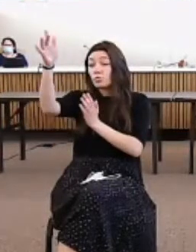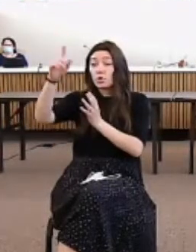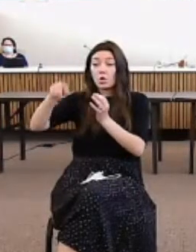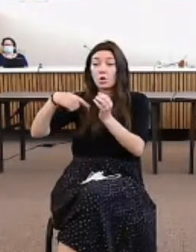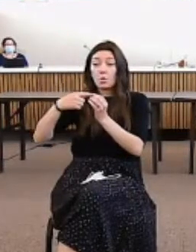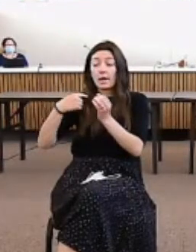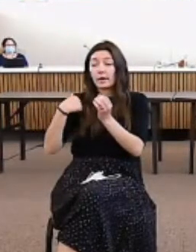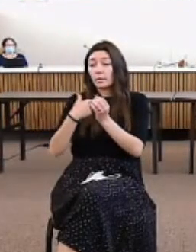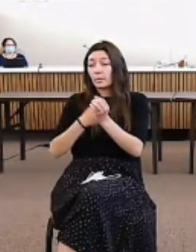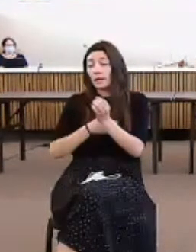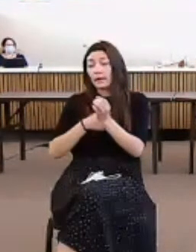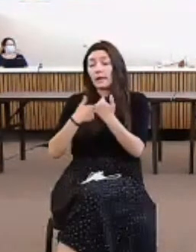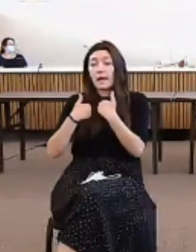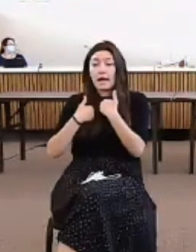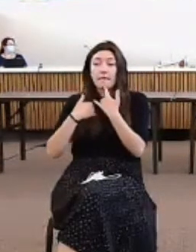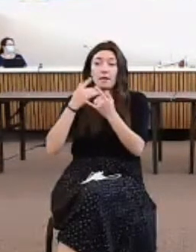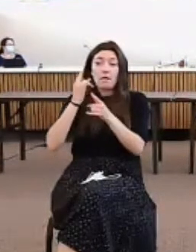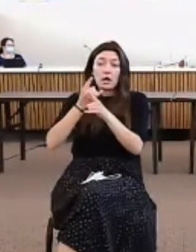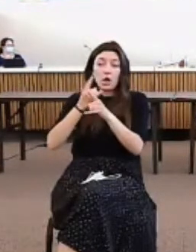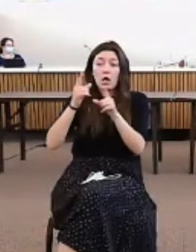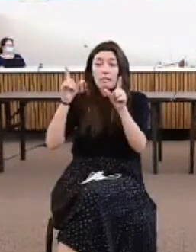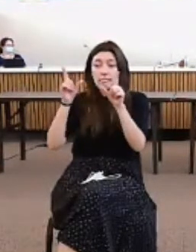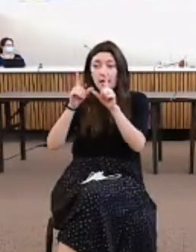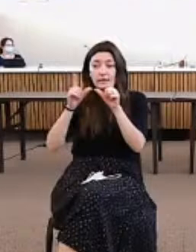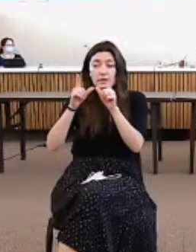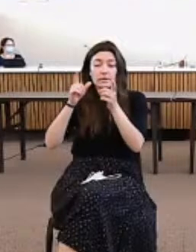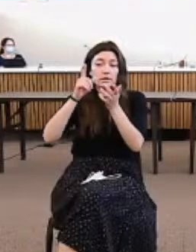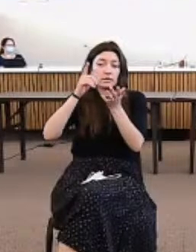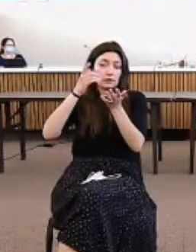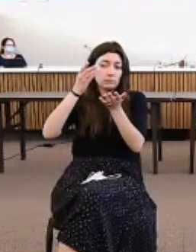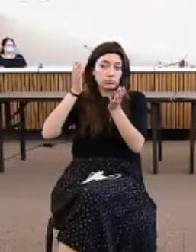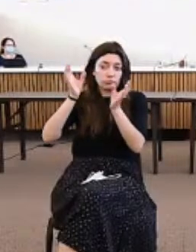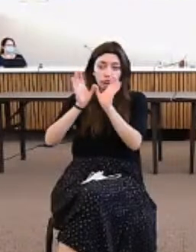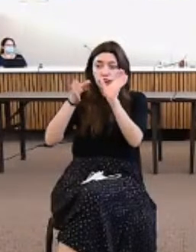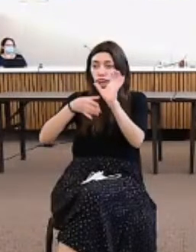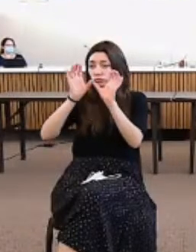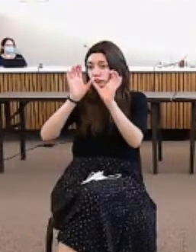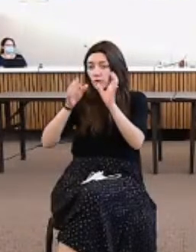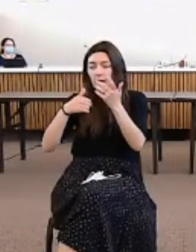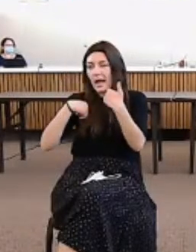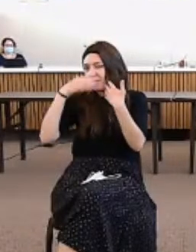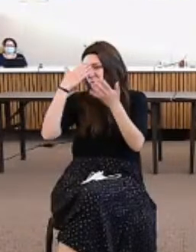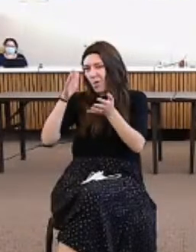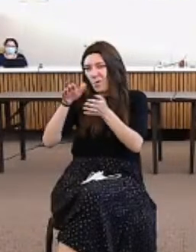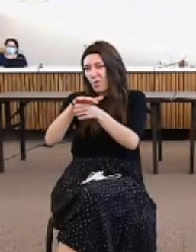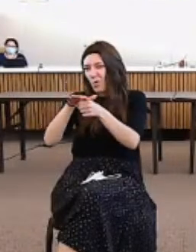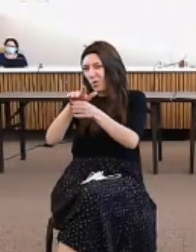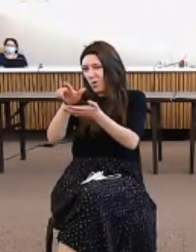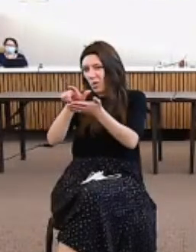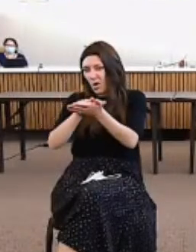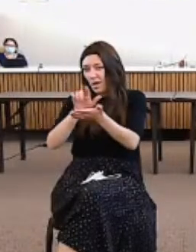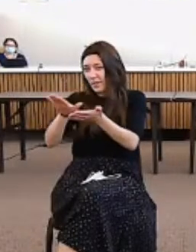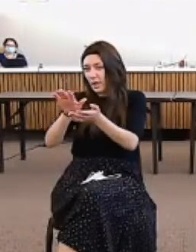the liquor license, I don't know the local law in enough detail, but we